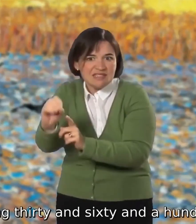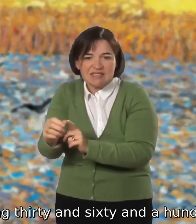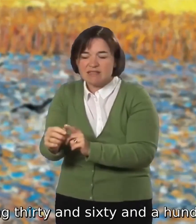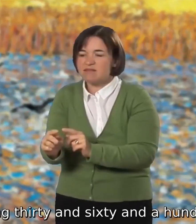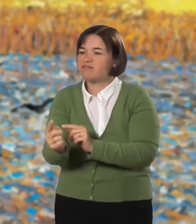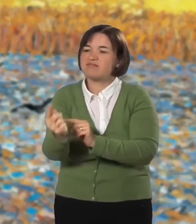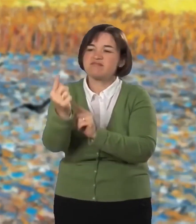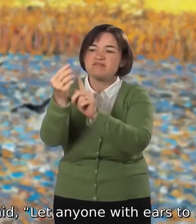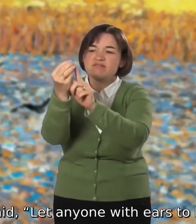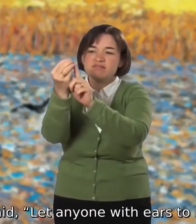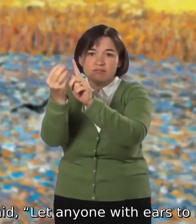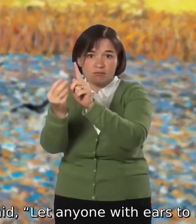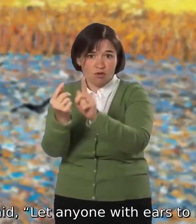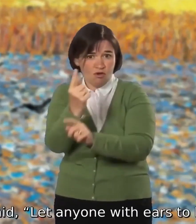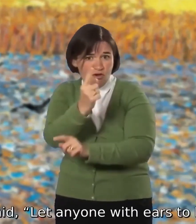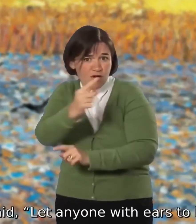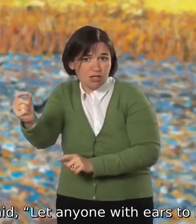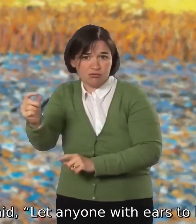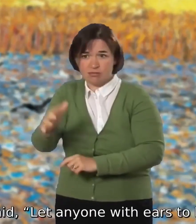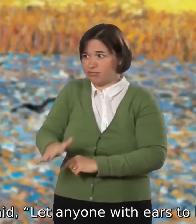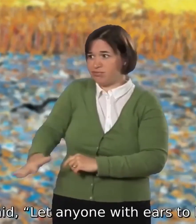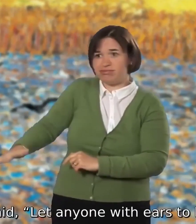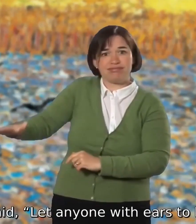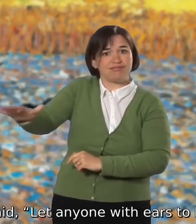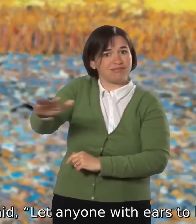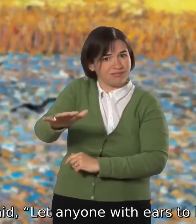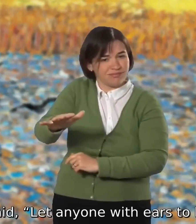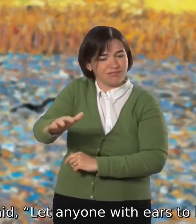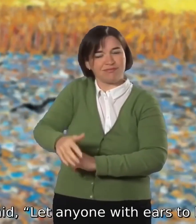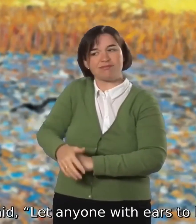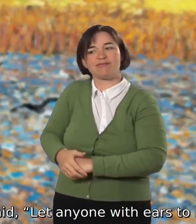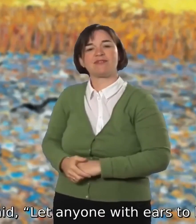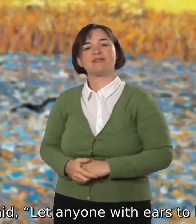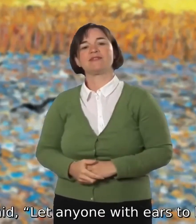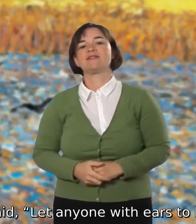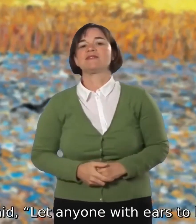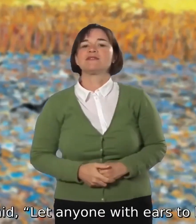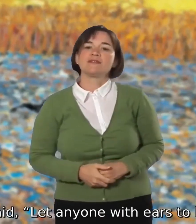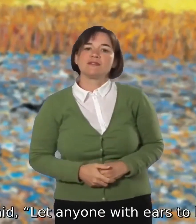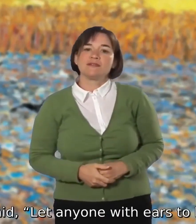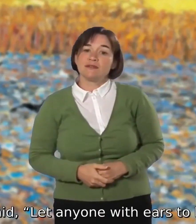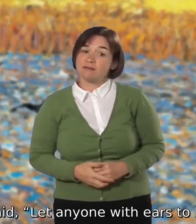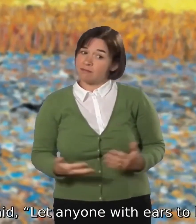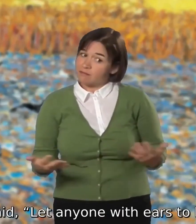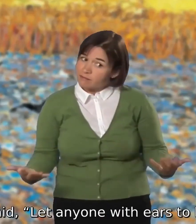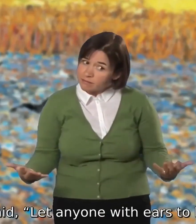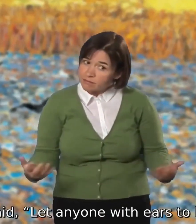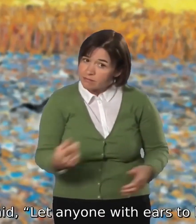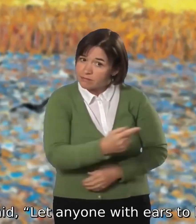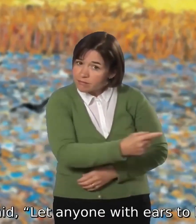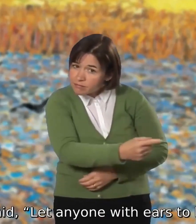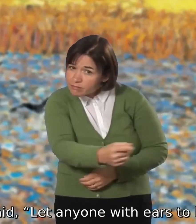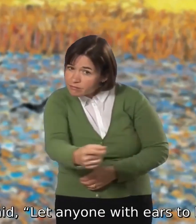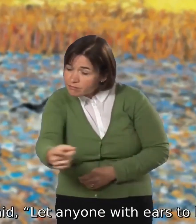30, 60, and 100-fold. And he said, "Let anyone with ears to hear listen."